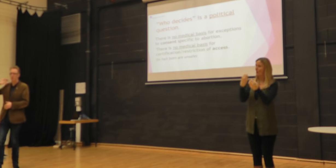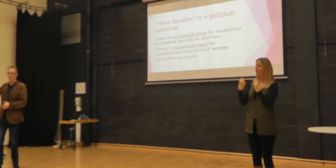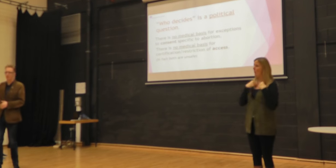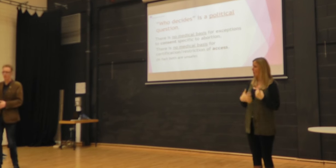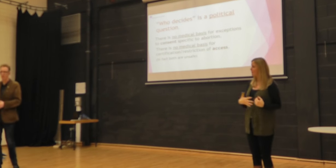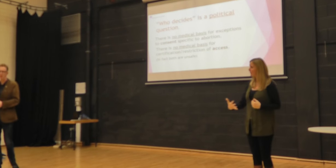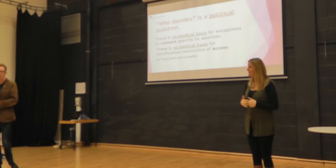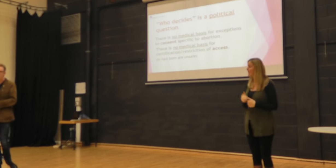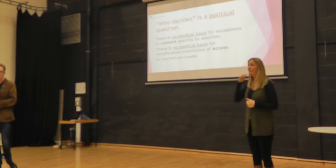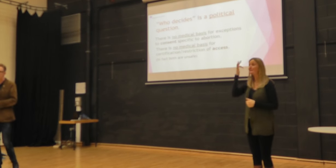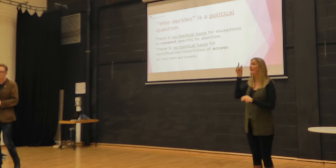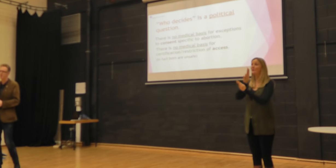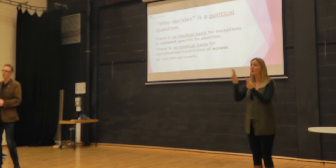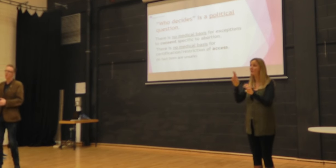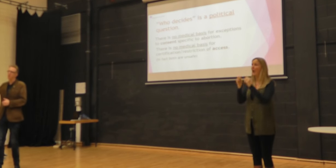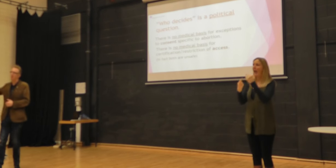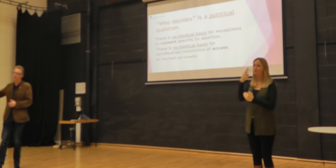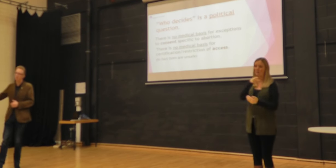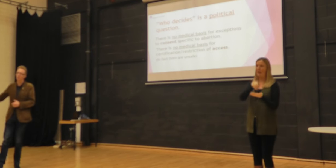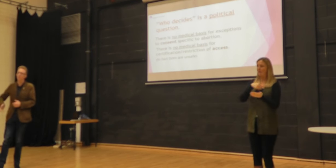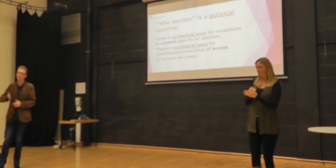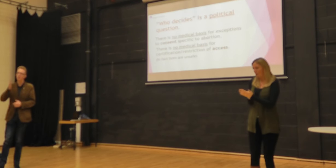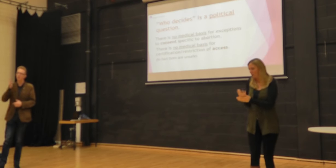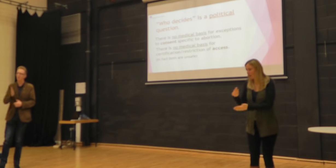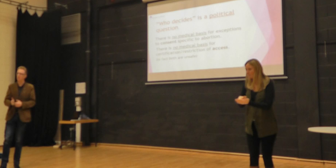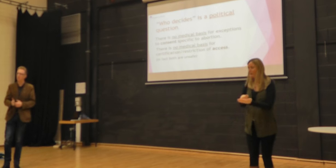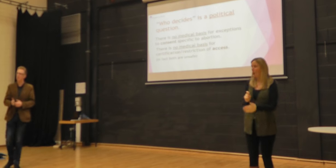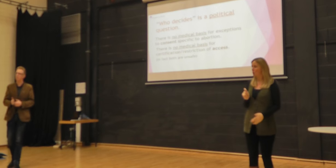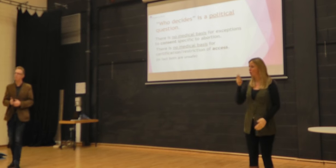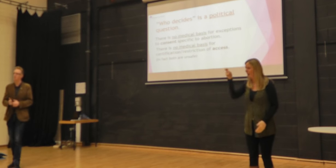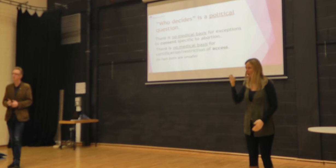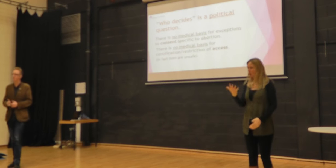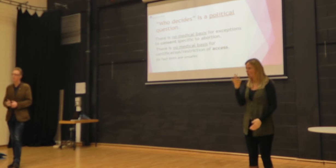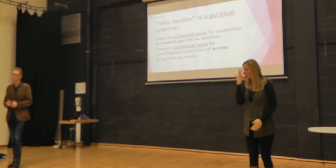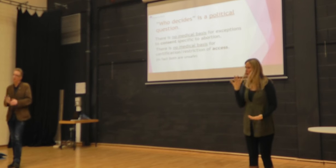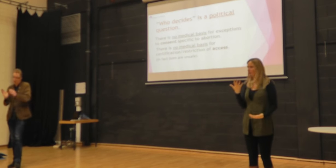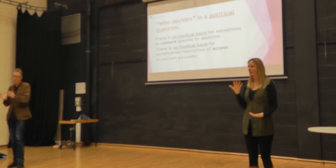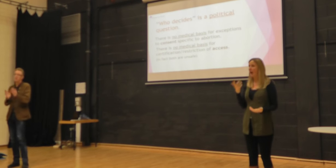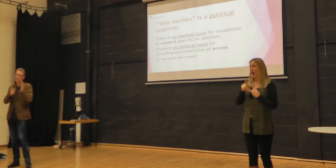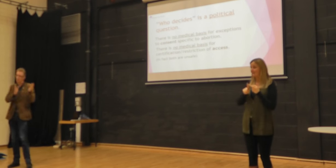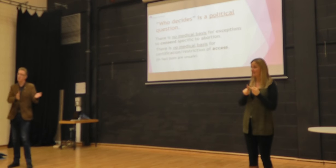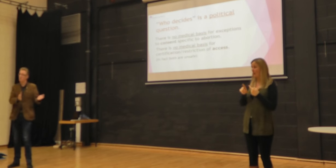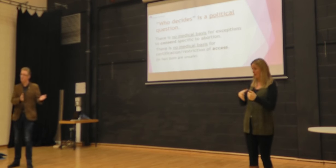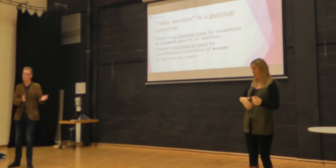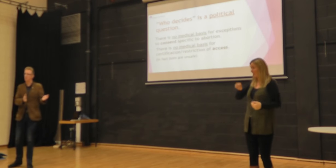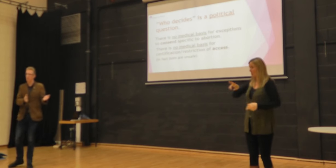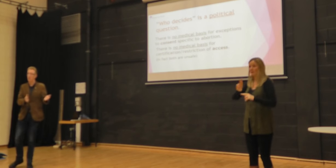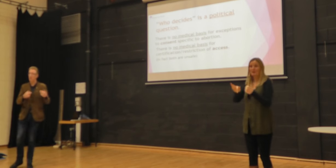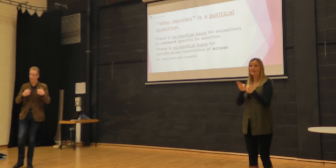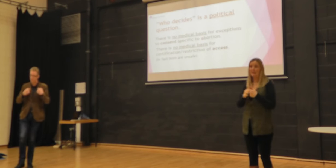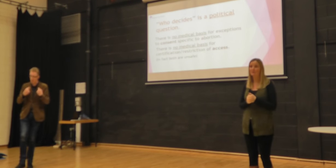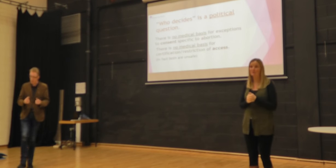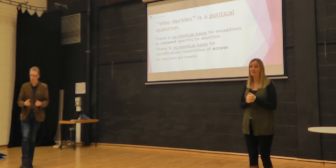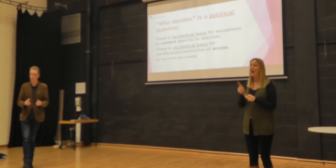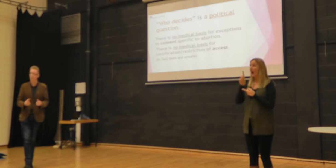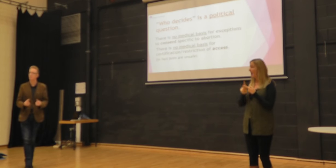you either get travel and all the expense and humiliation of it, or you get unsafe abortions. And I have to add, and increasingly,